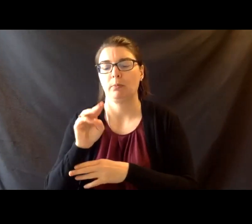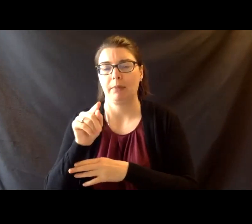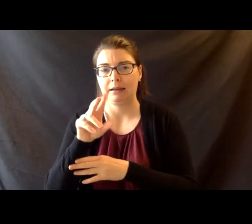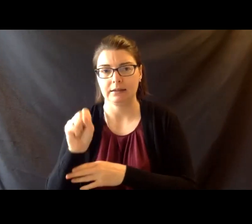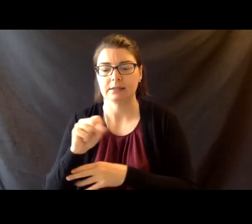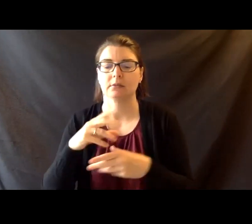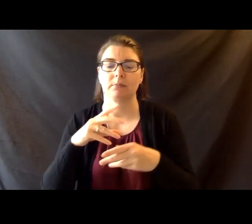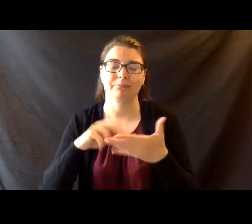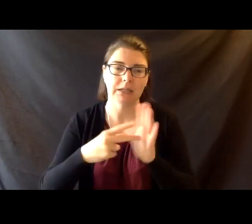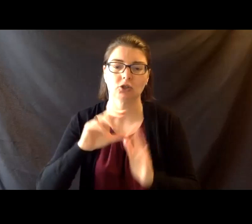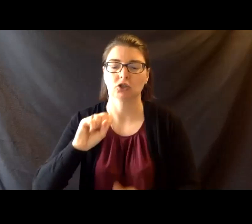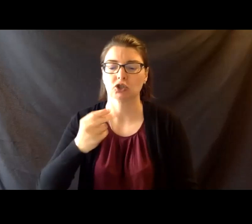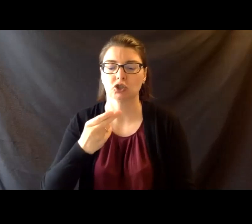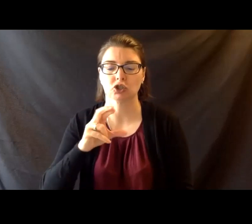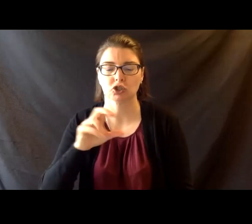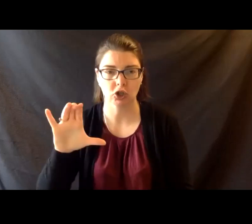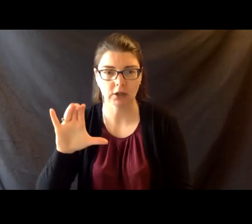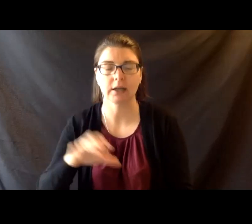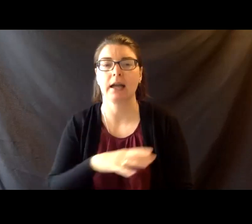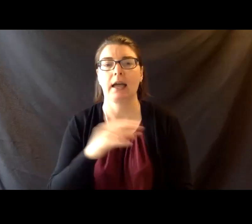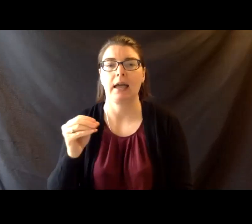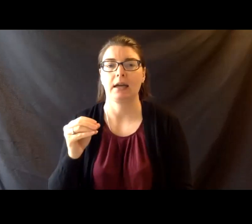media, performance, and design.